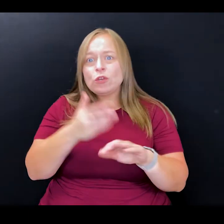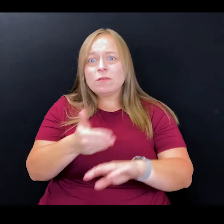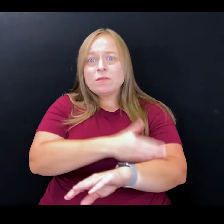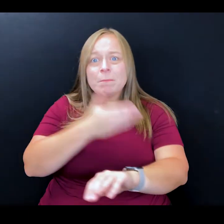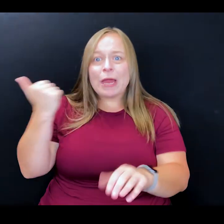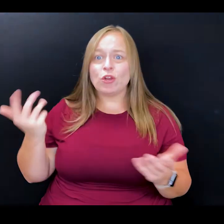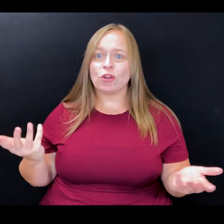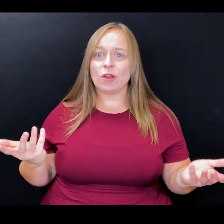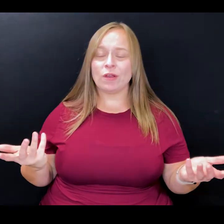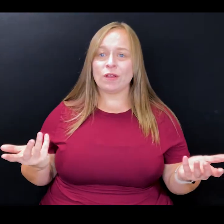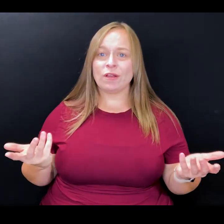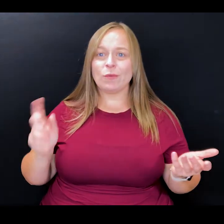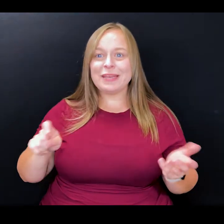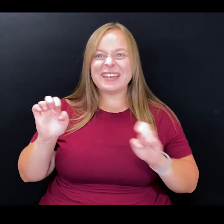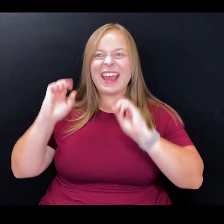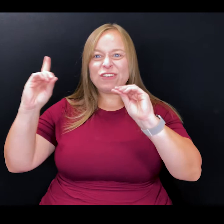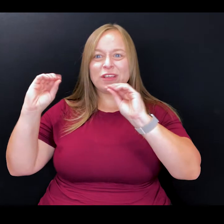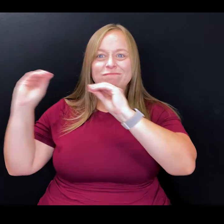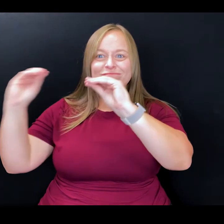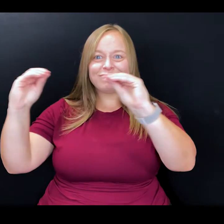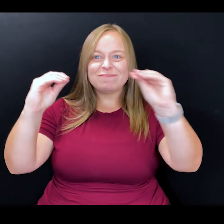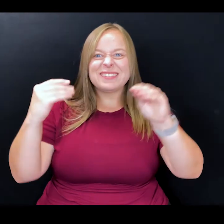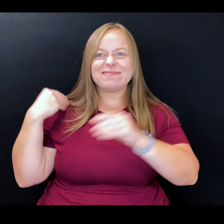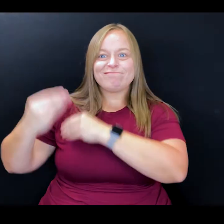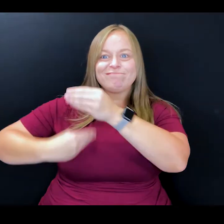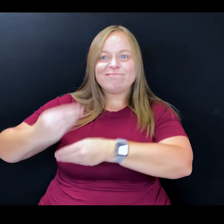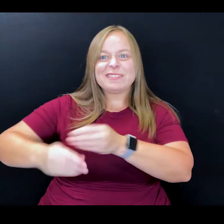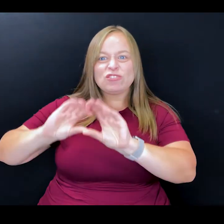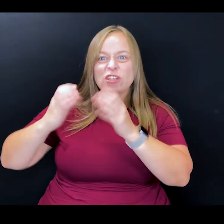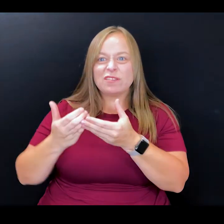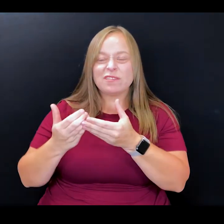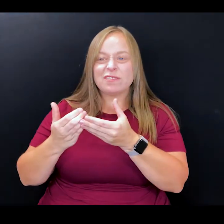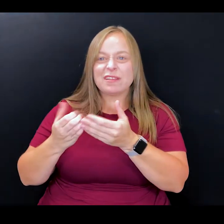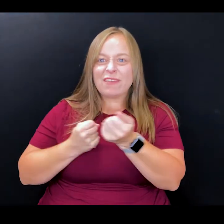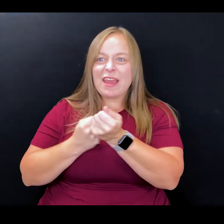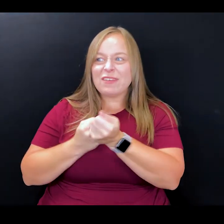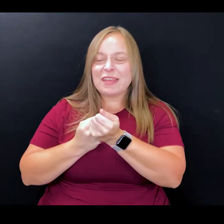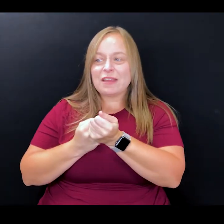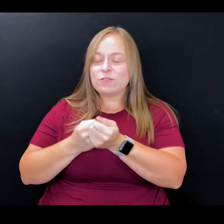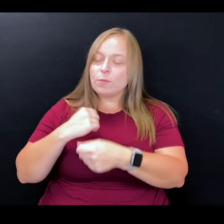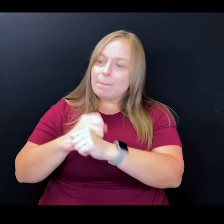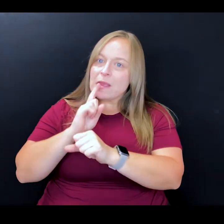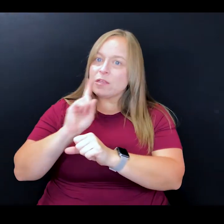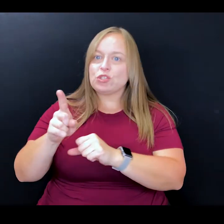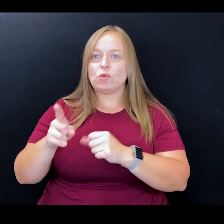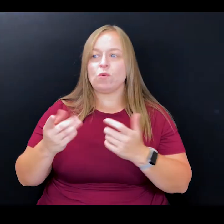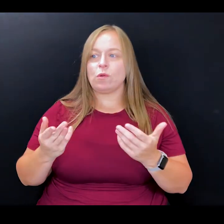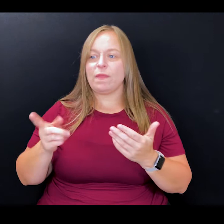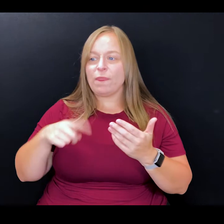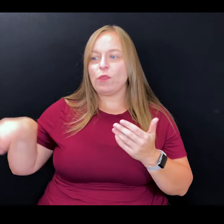do better. And we need to educate the next generation of advocates to